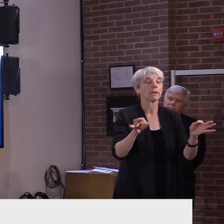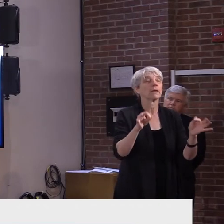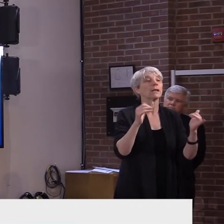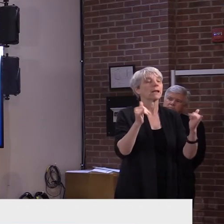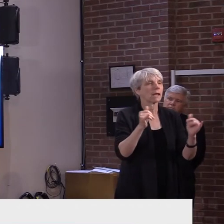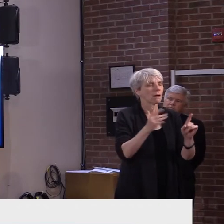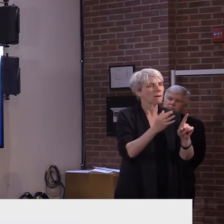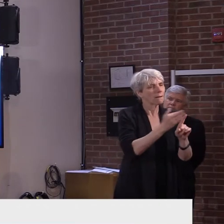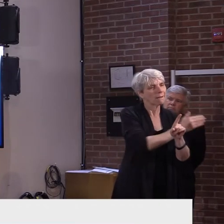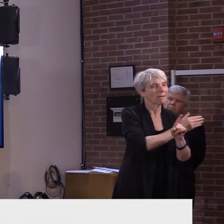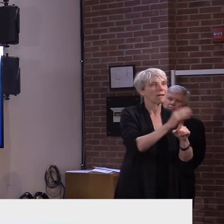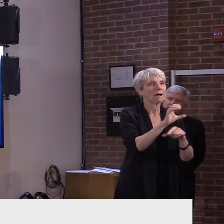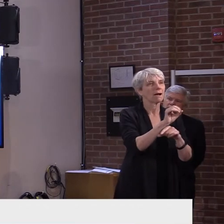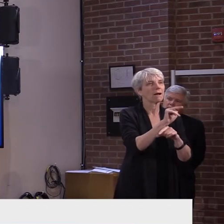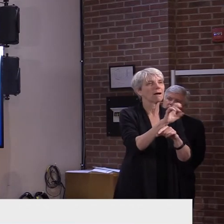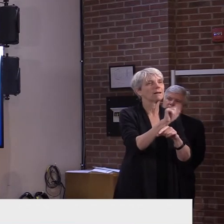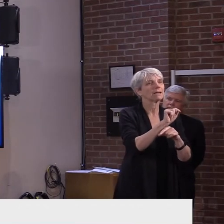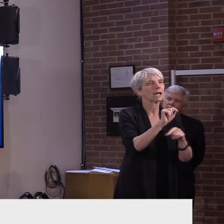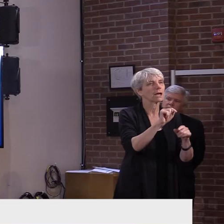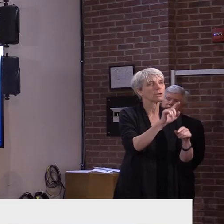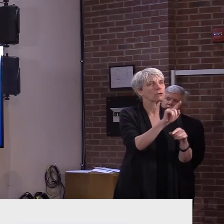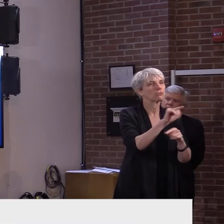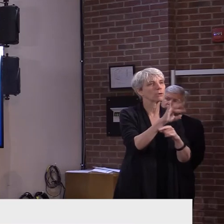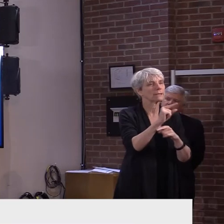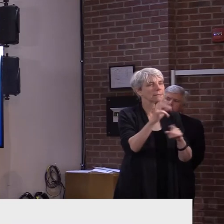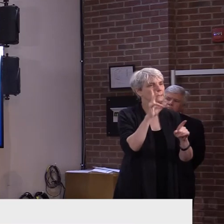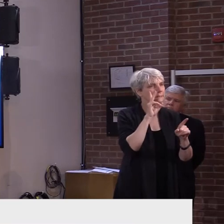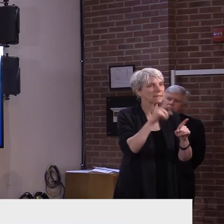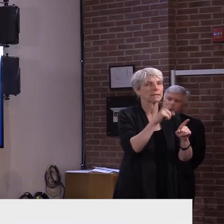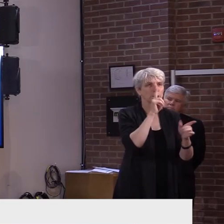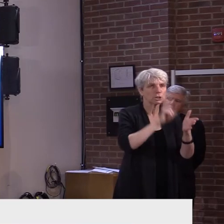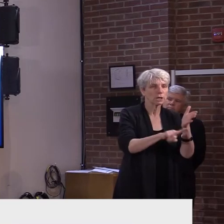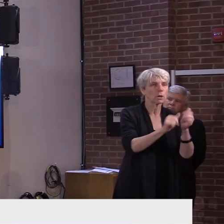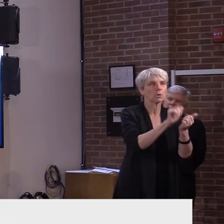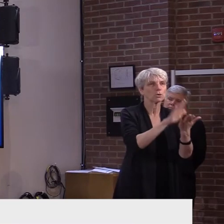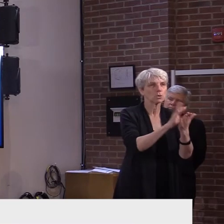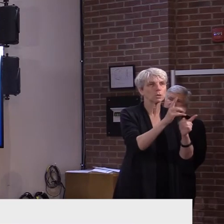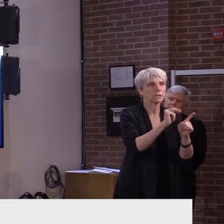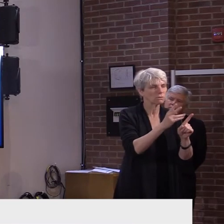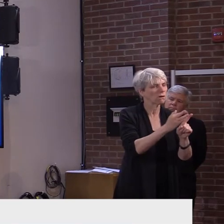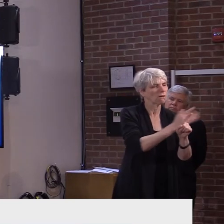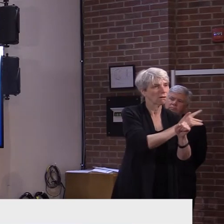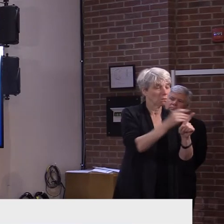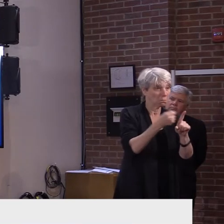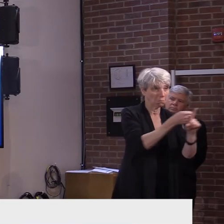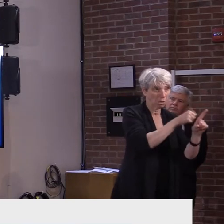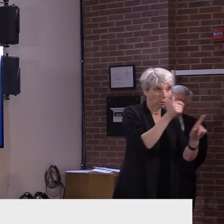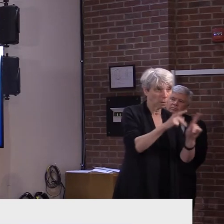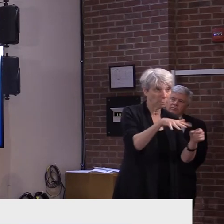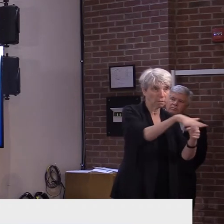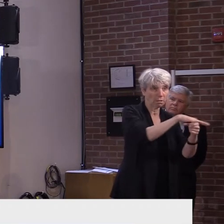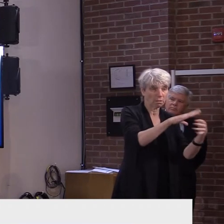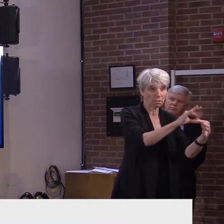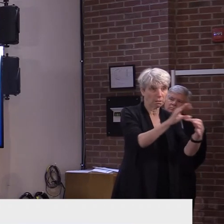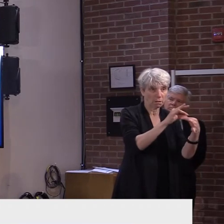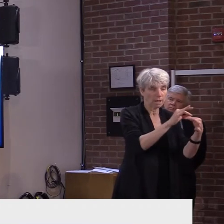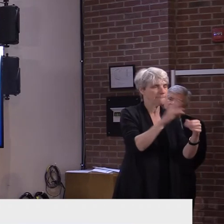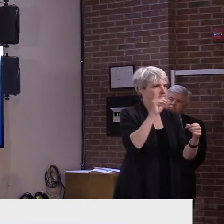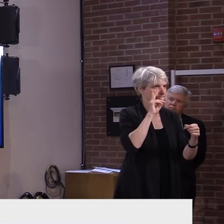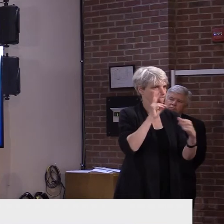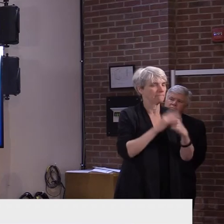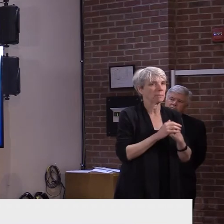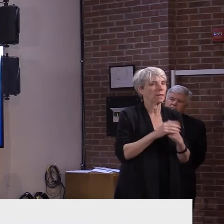sort of debrief with the districts to understand what the patterns are. I do expect this year that initially anyway, we'll see